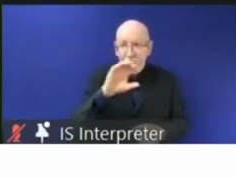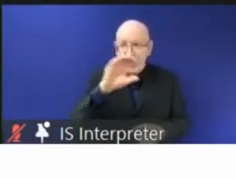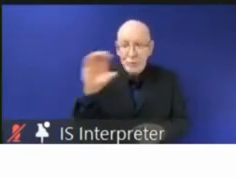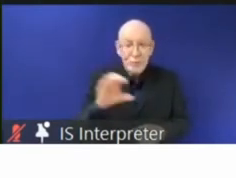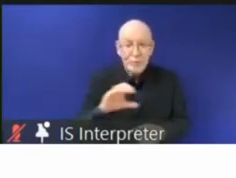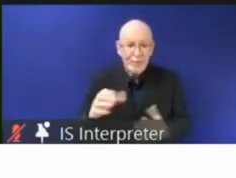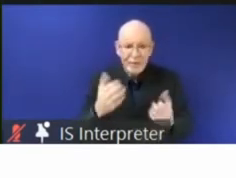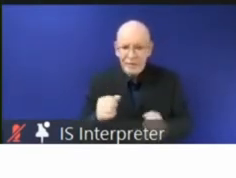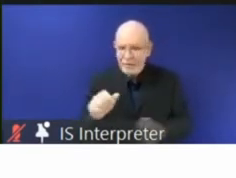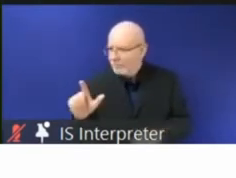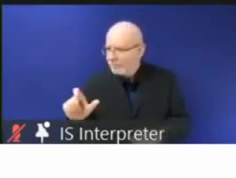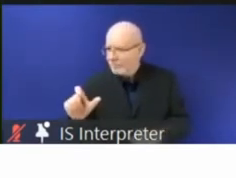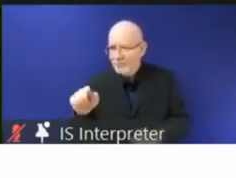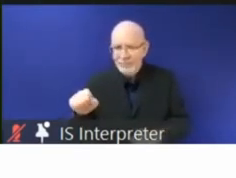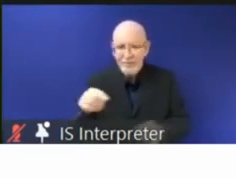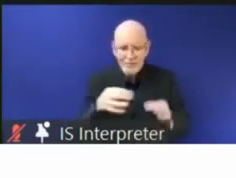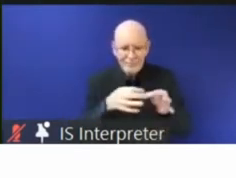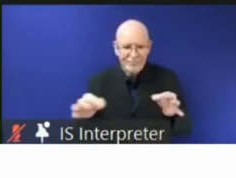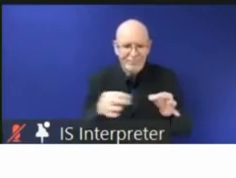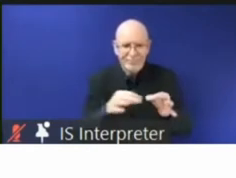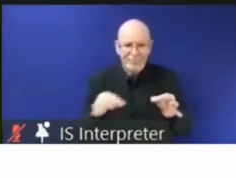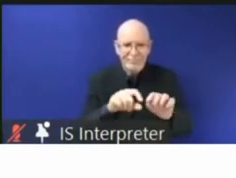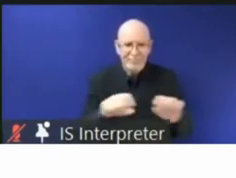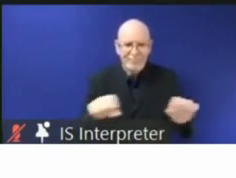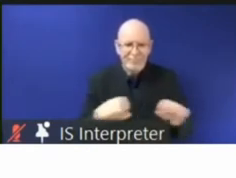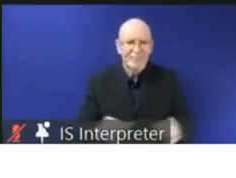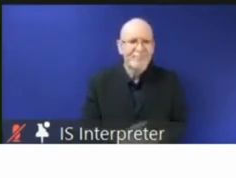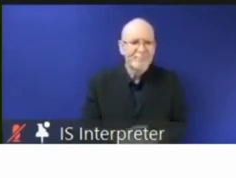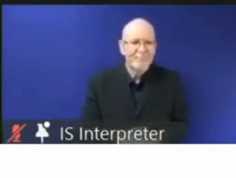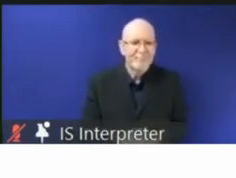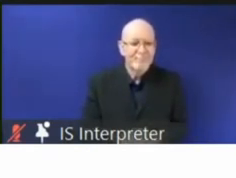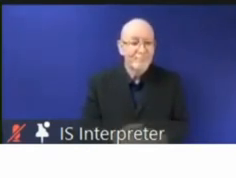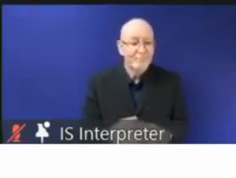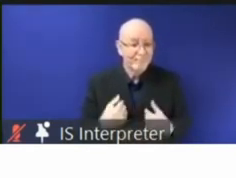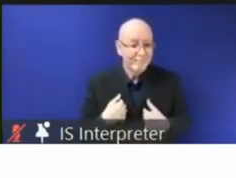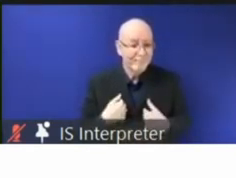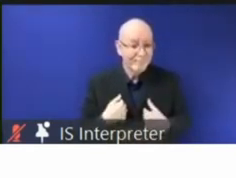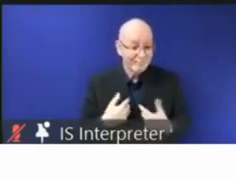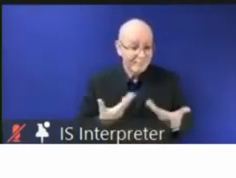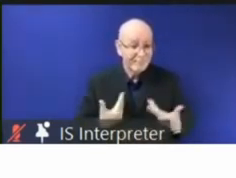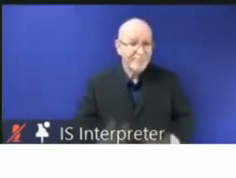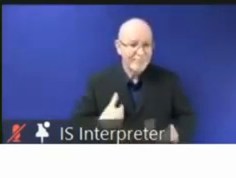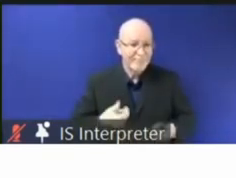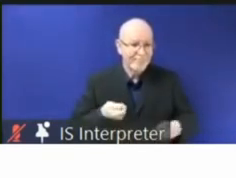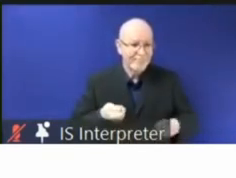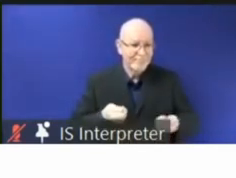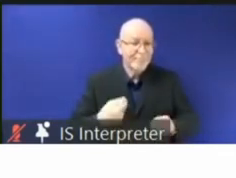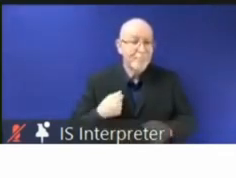I am your host. My name is Wajdi Wazzan. I am the Vice Dean for Student with Special